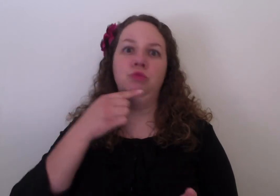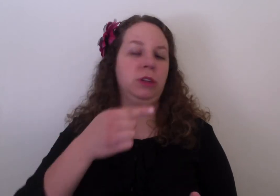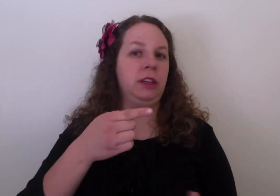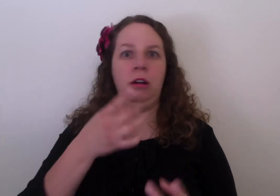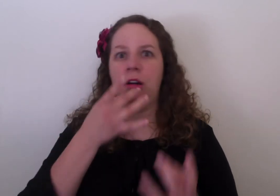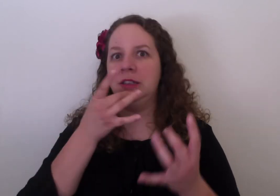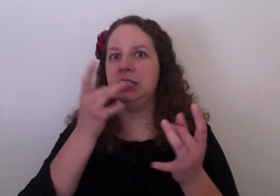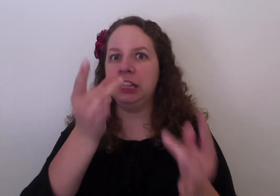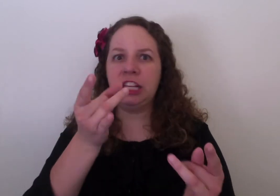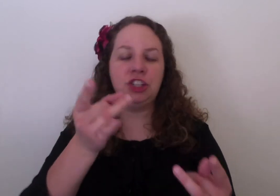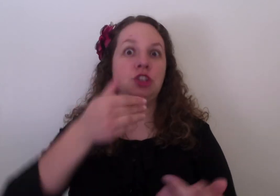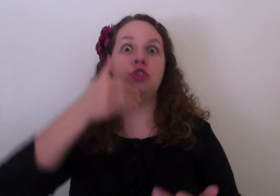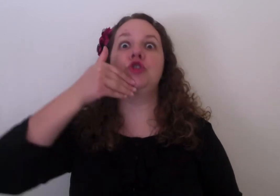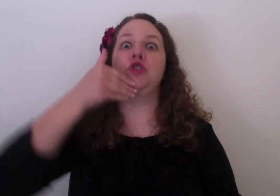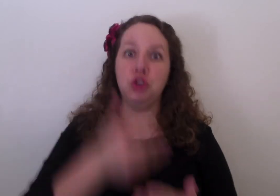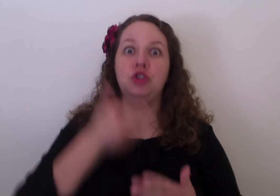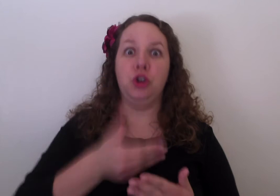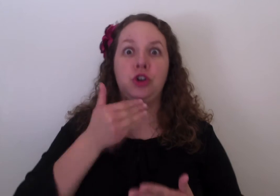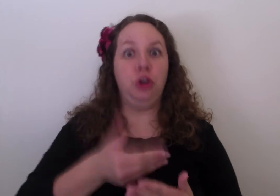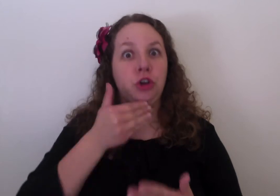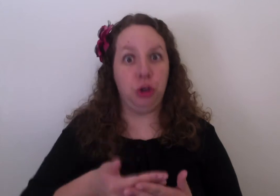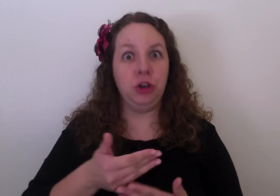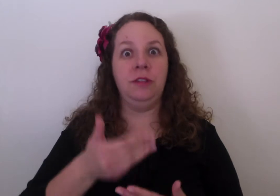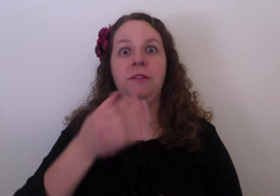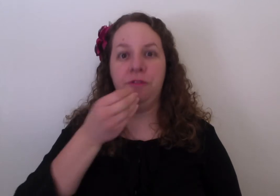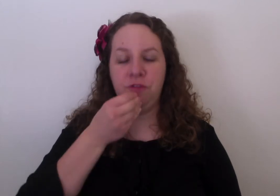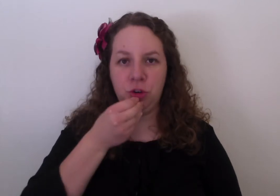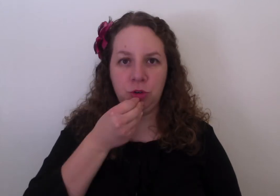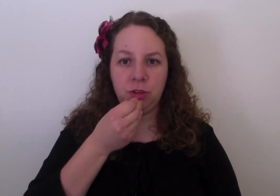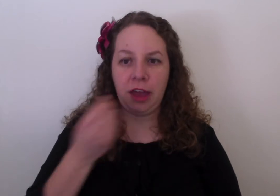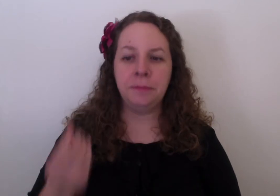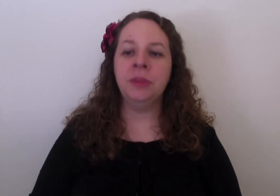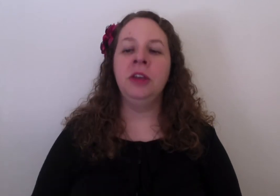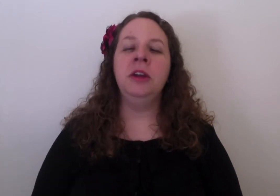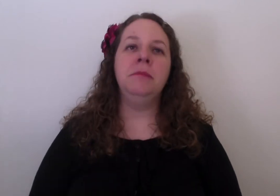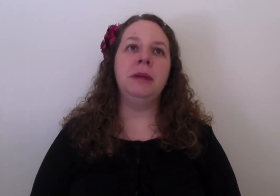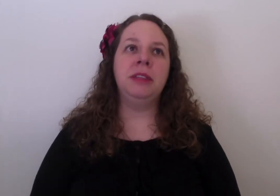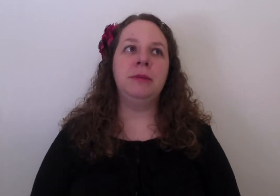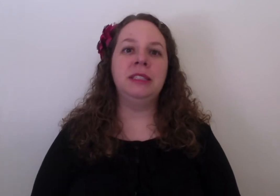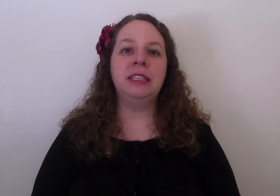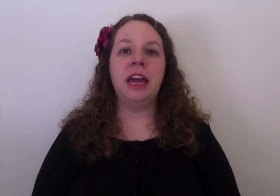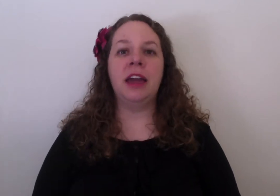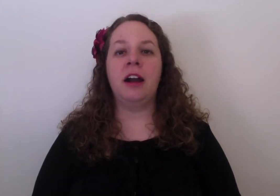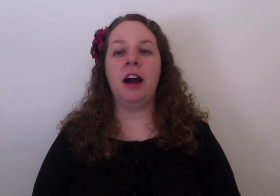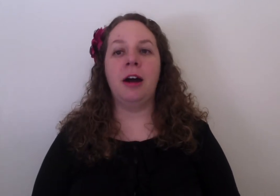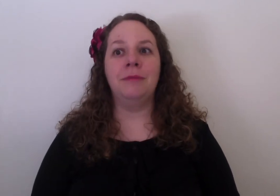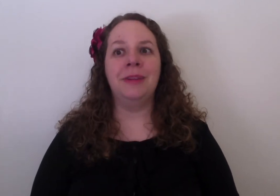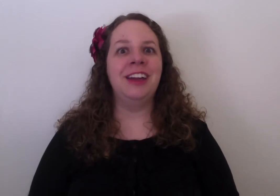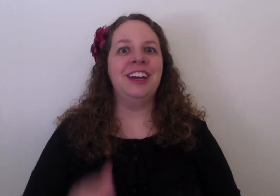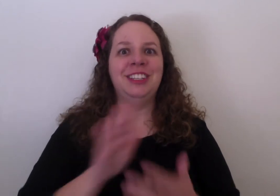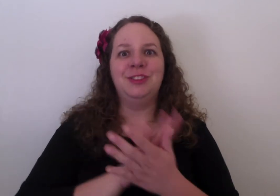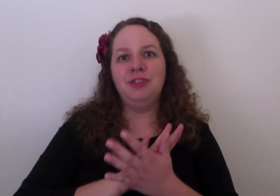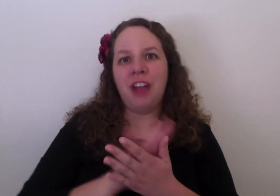really, delicious, good food, okay? Maybe they would say, it's